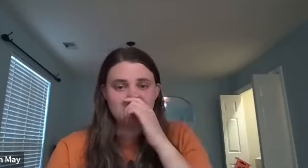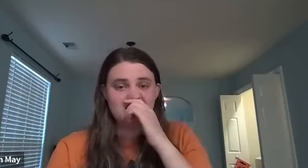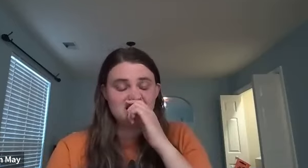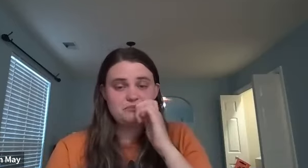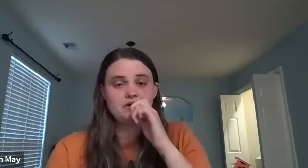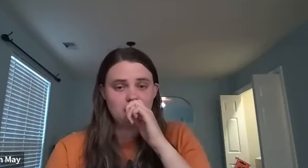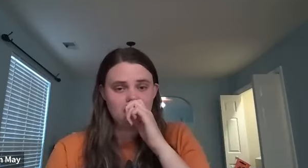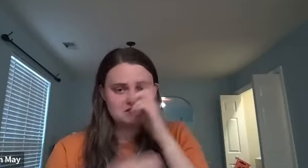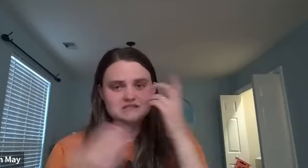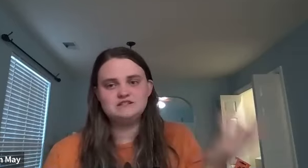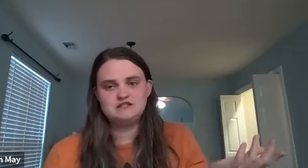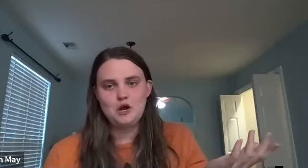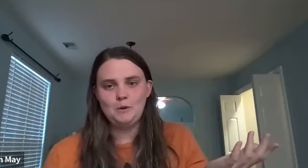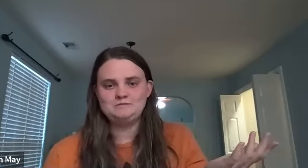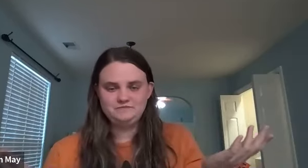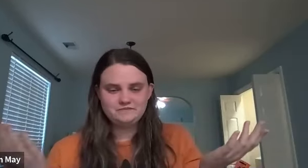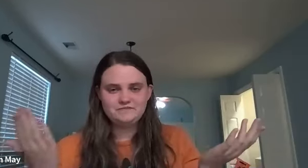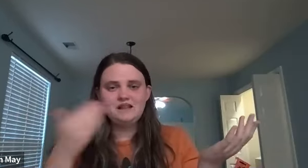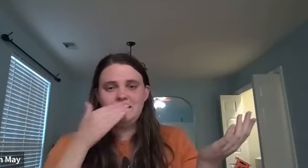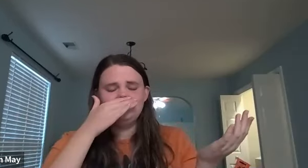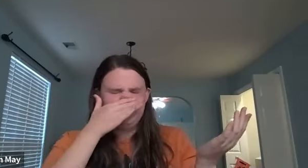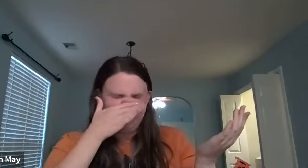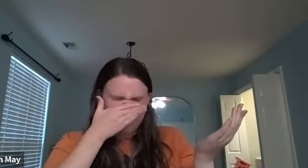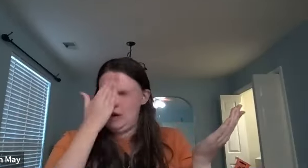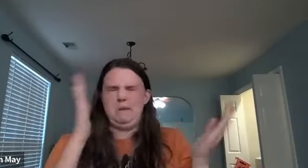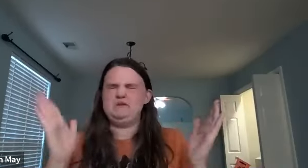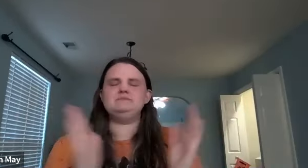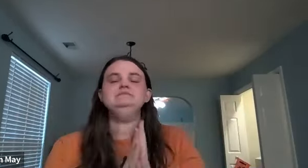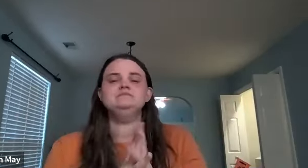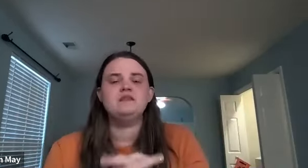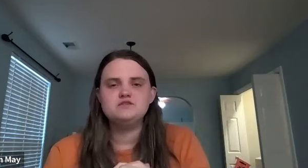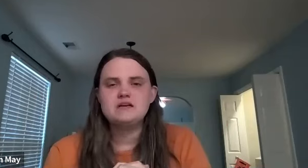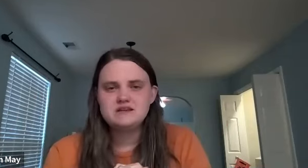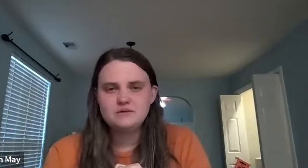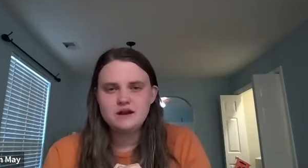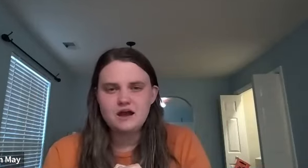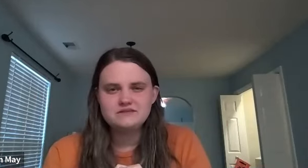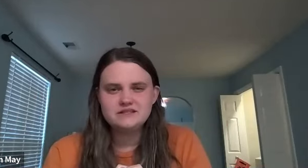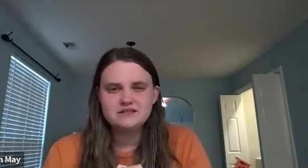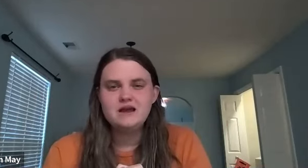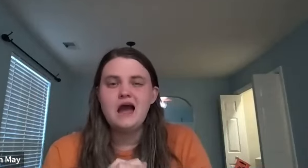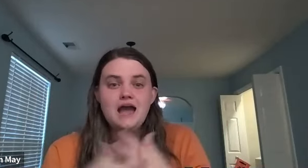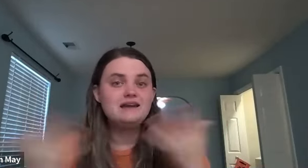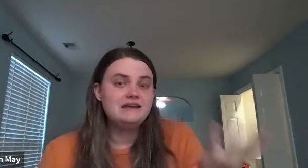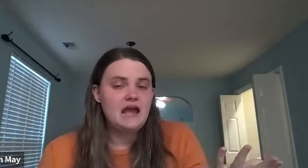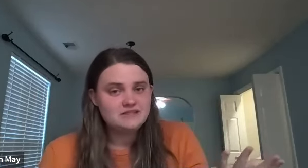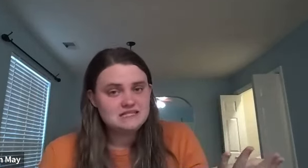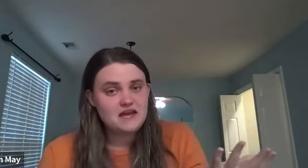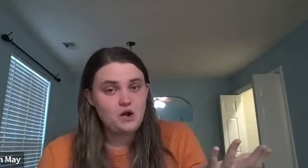kind of get your point across. So sorry, my nose. So that's kind of what I've seen. I haven't seen that